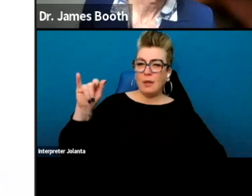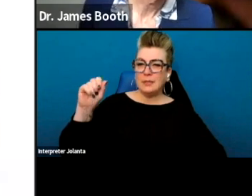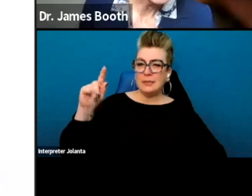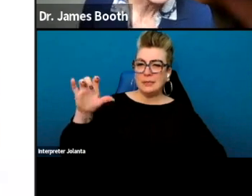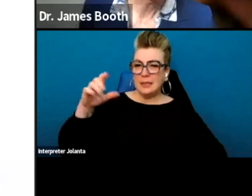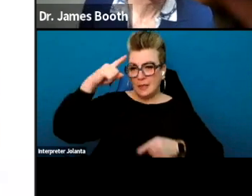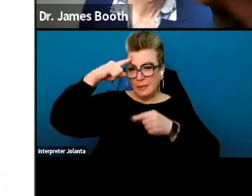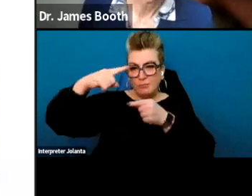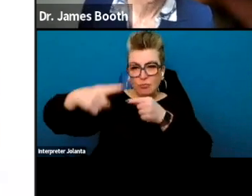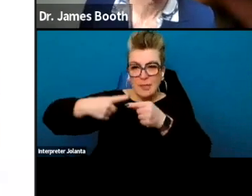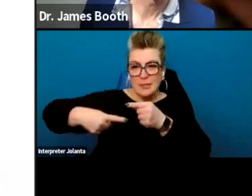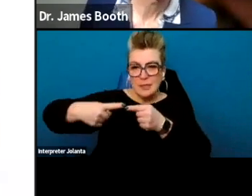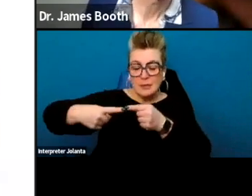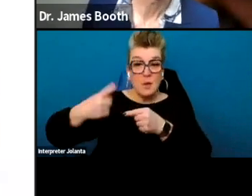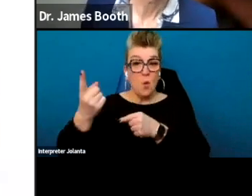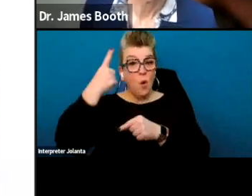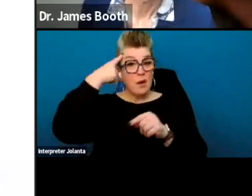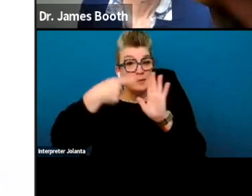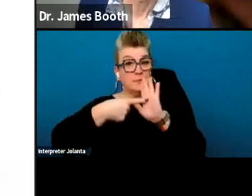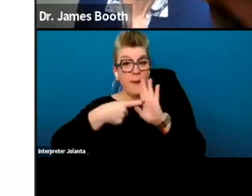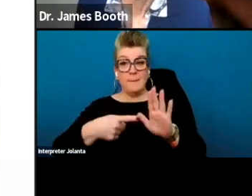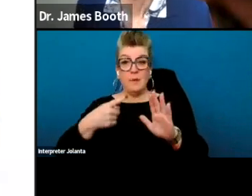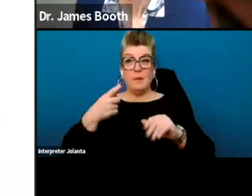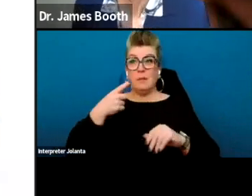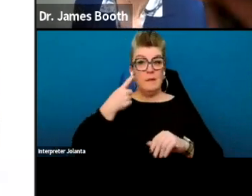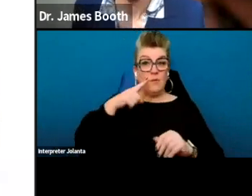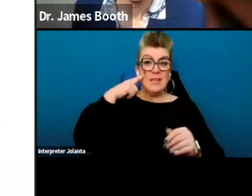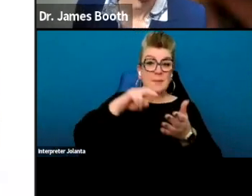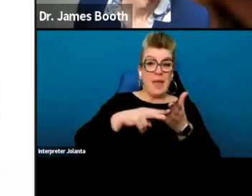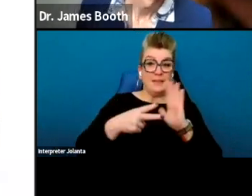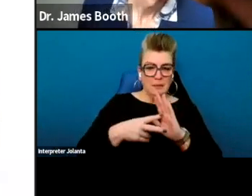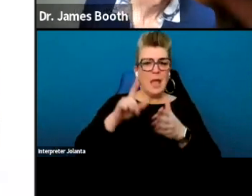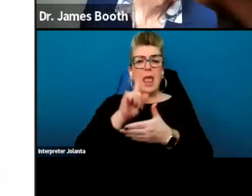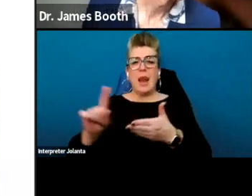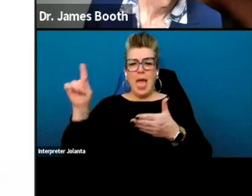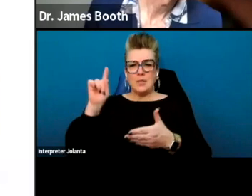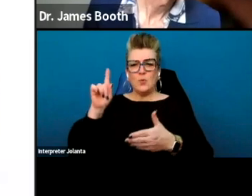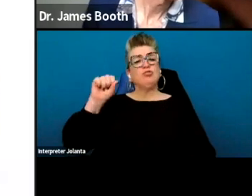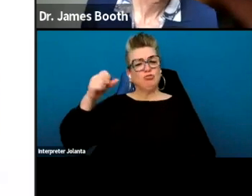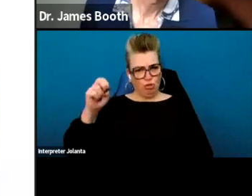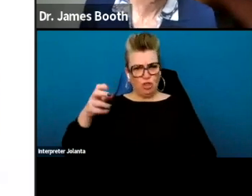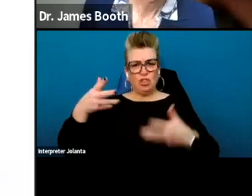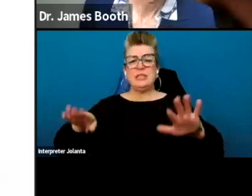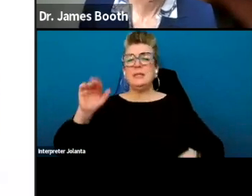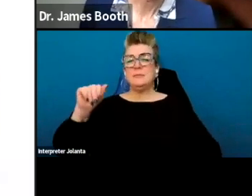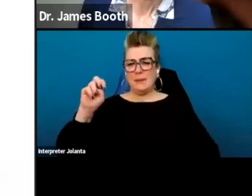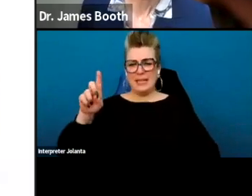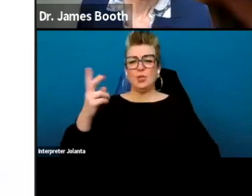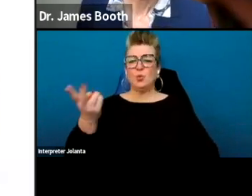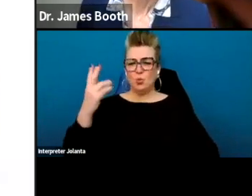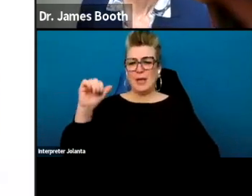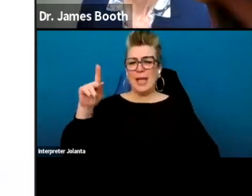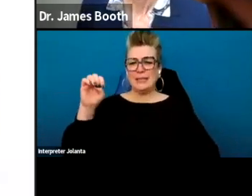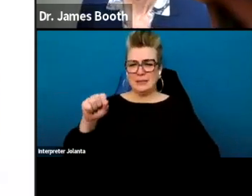the semantic task would be, last week she baked 2 cakes. An example of the syntax task would be like,